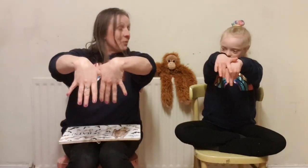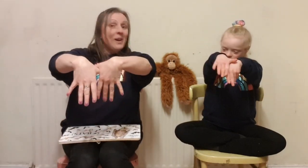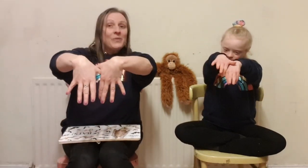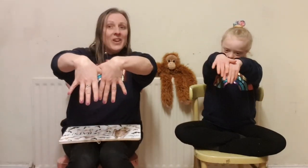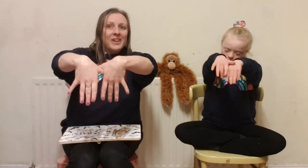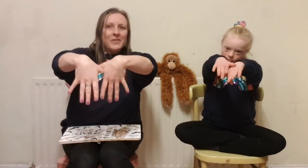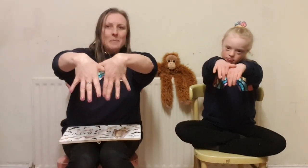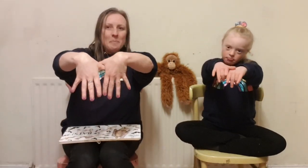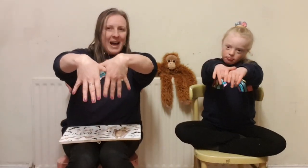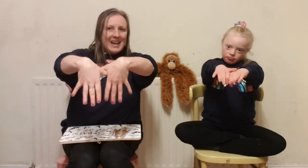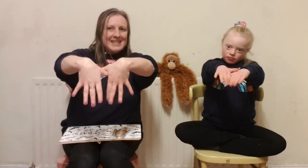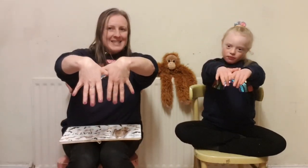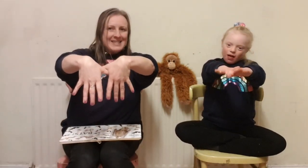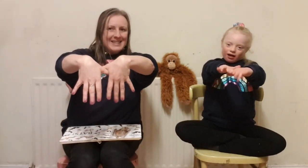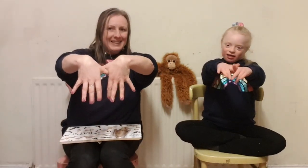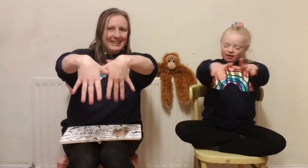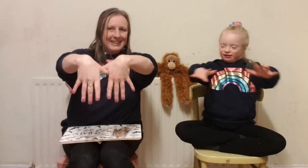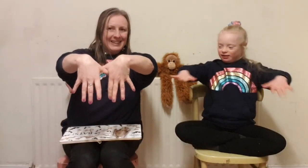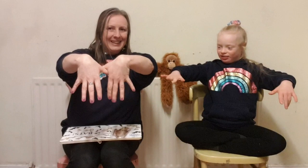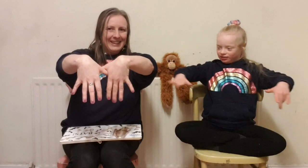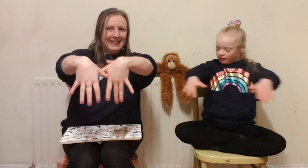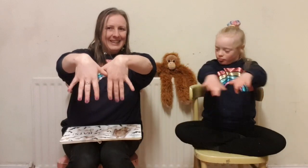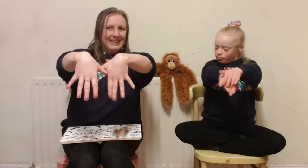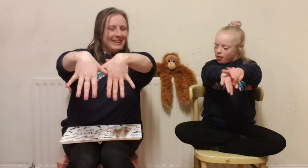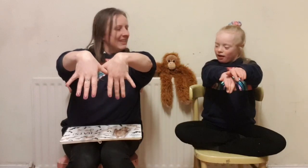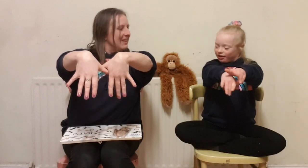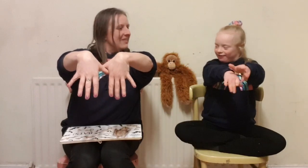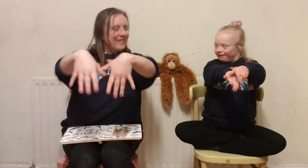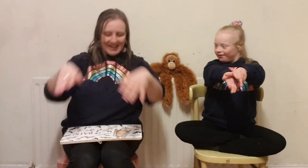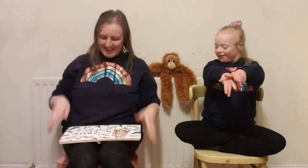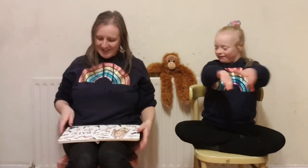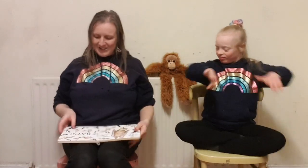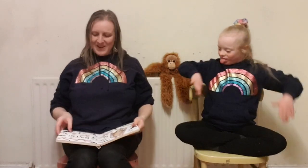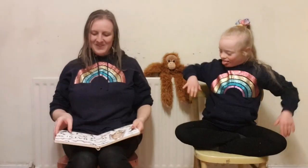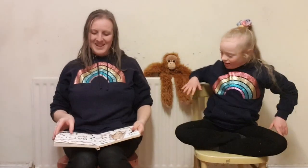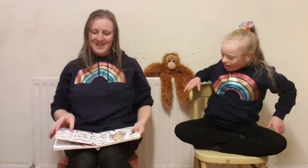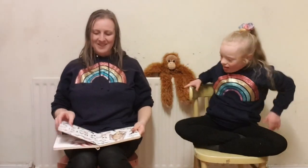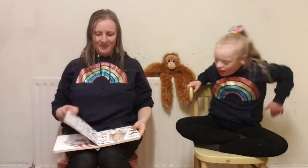Well done. Some bats. Bats. Bats. Really good. Well done.